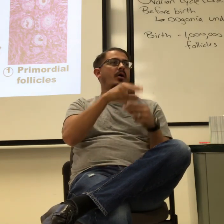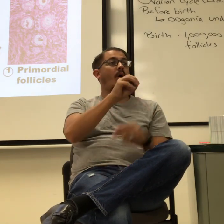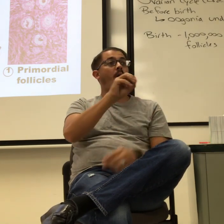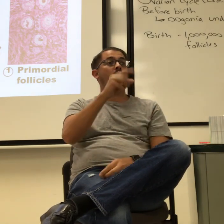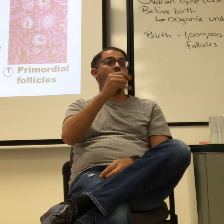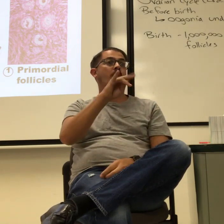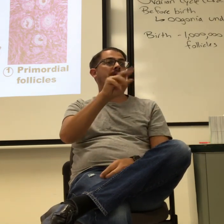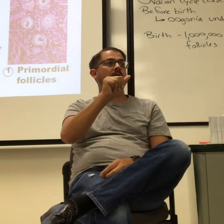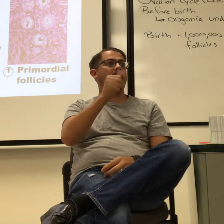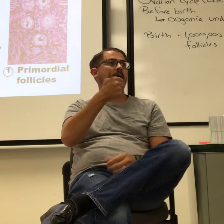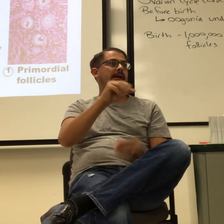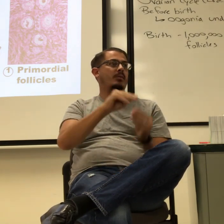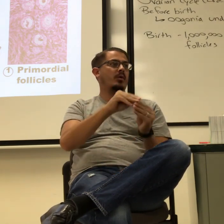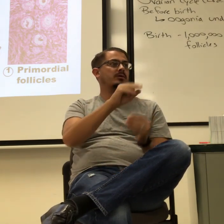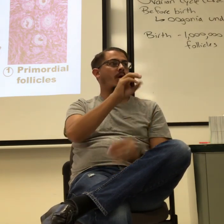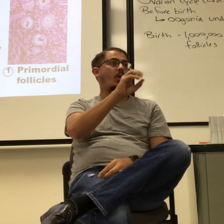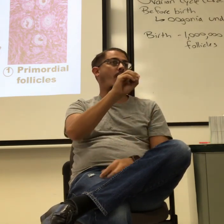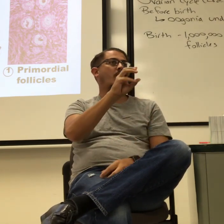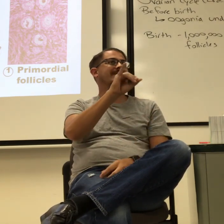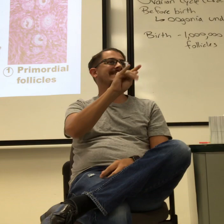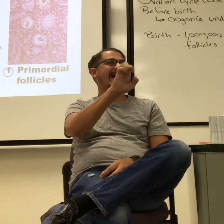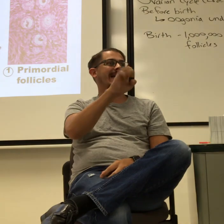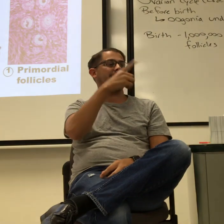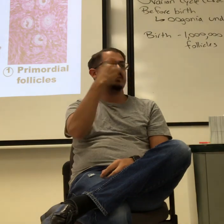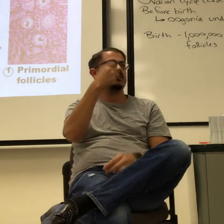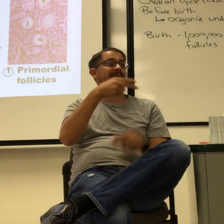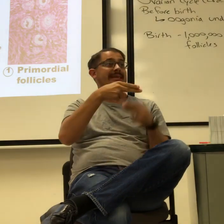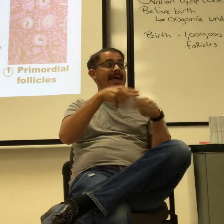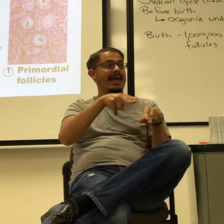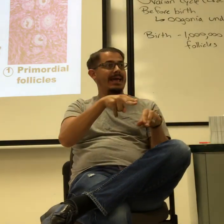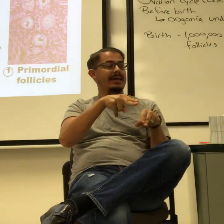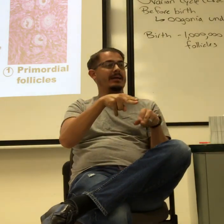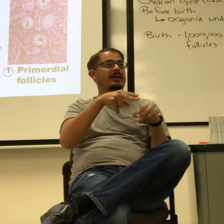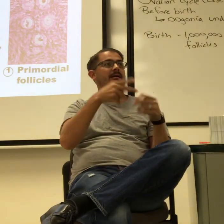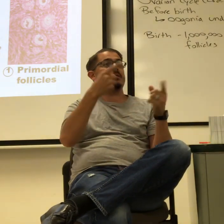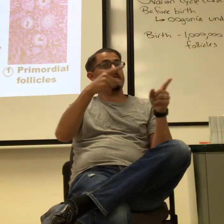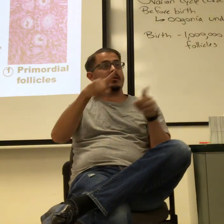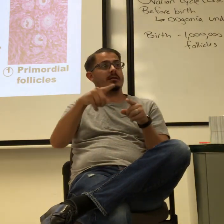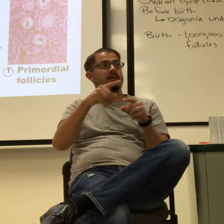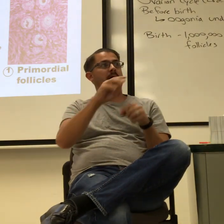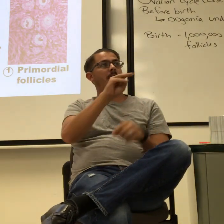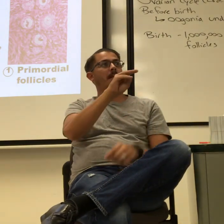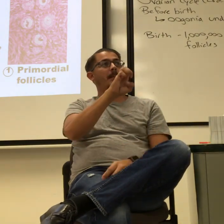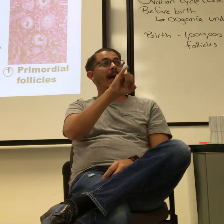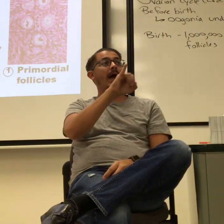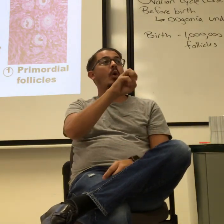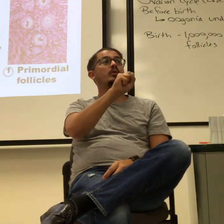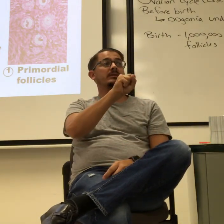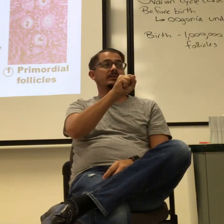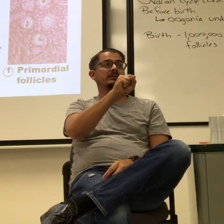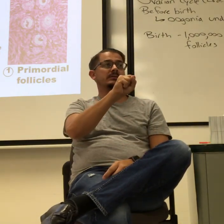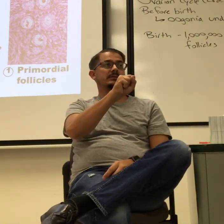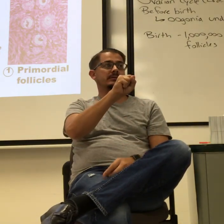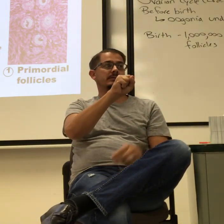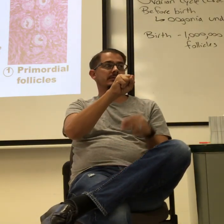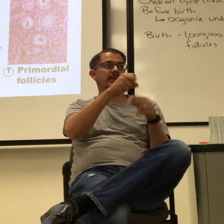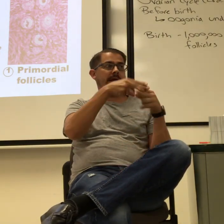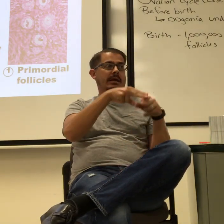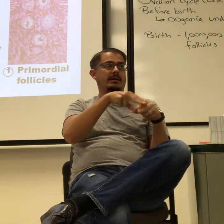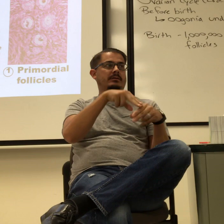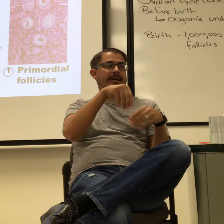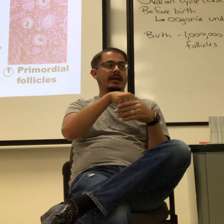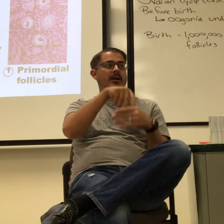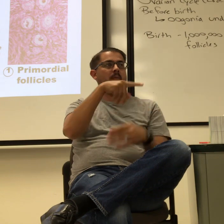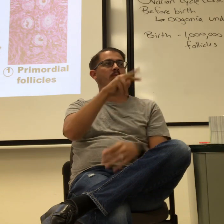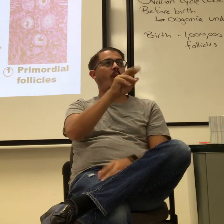We call it oocyte because it's the egg that's undergoing meiosis. Okay, it's stuck in prophase